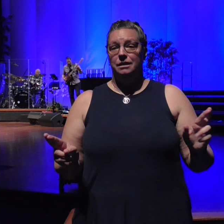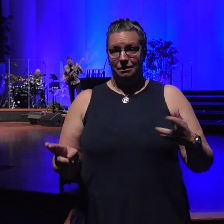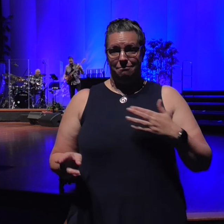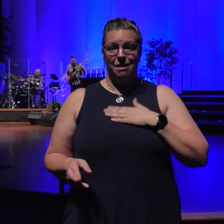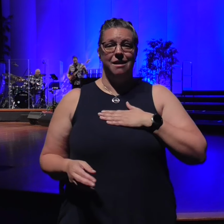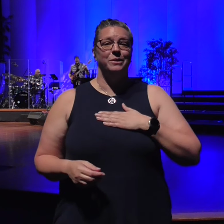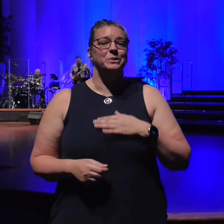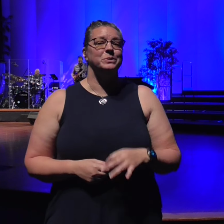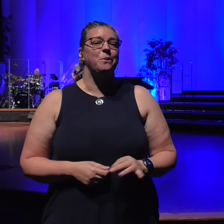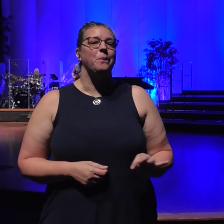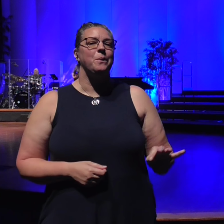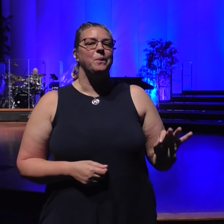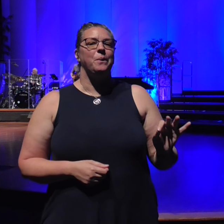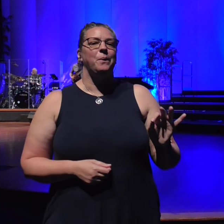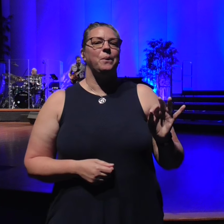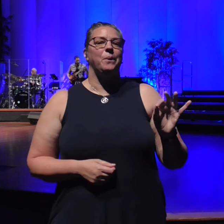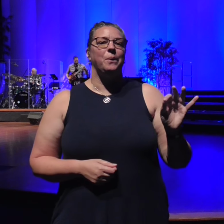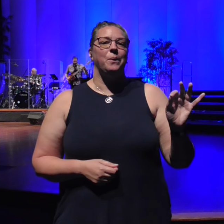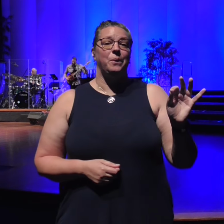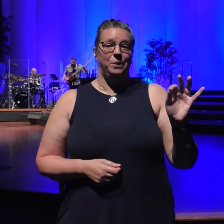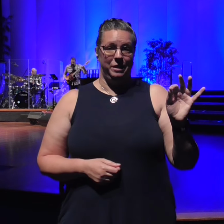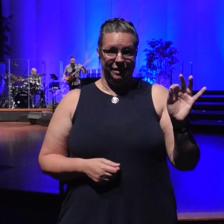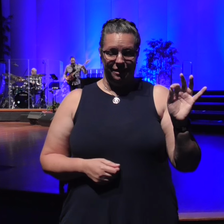my soul.